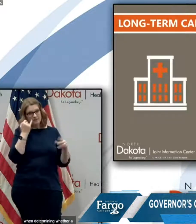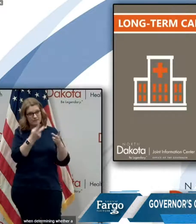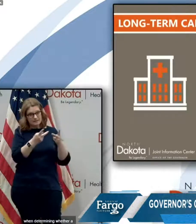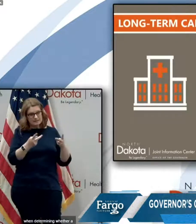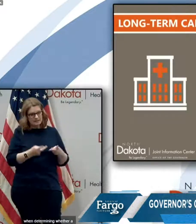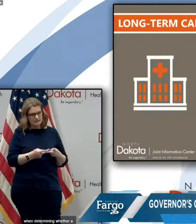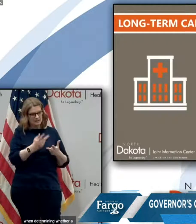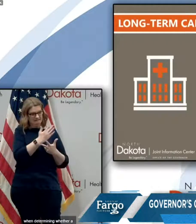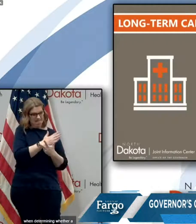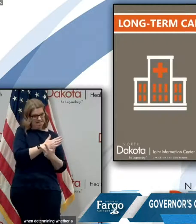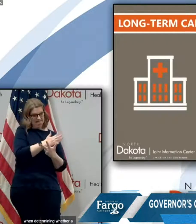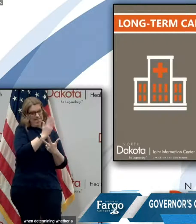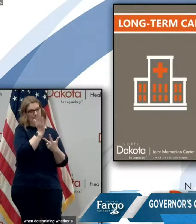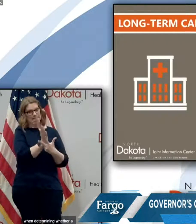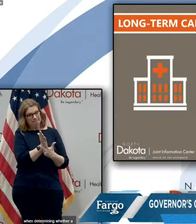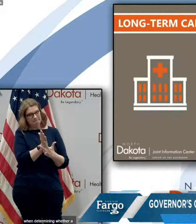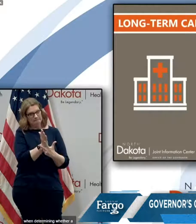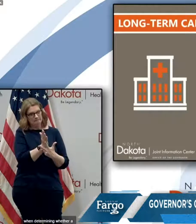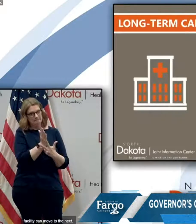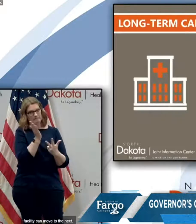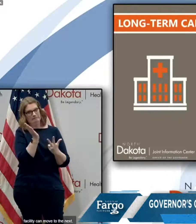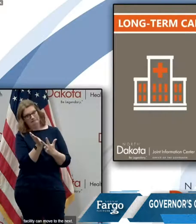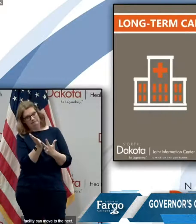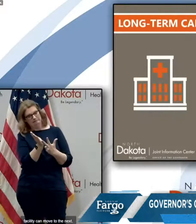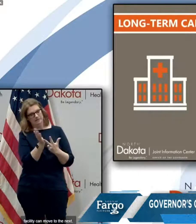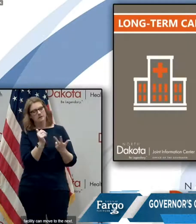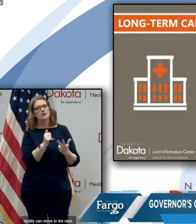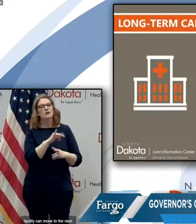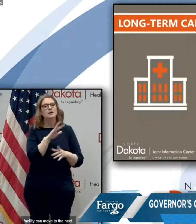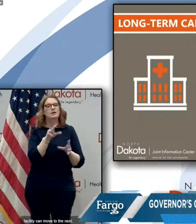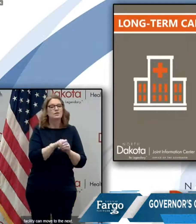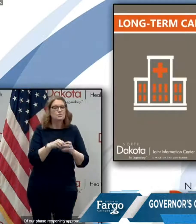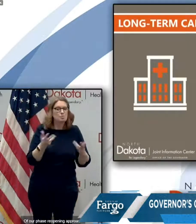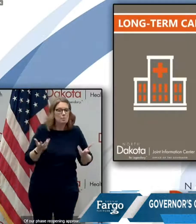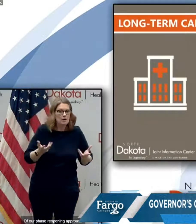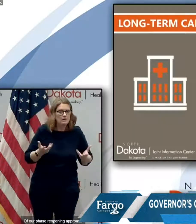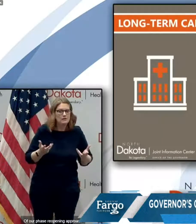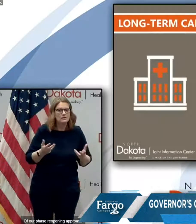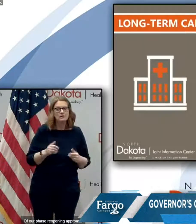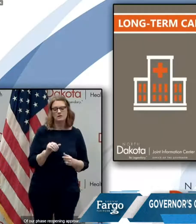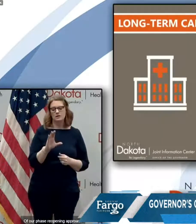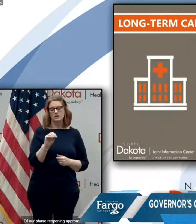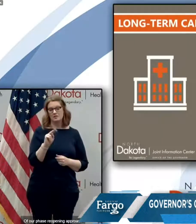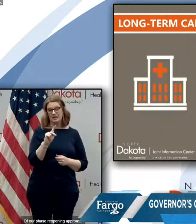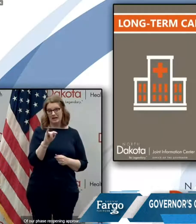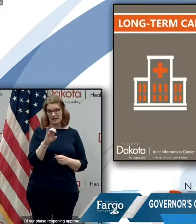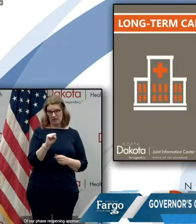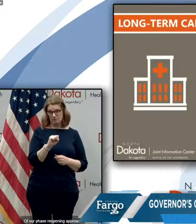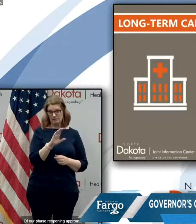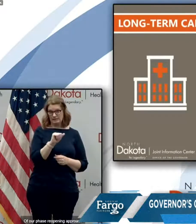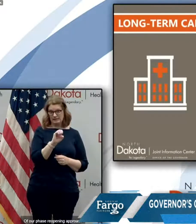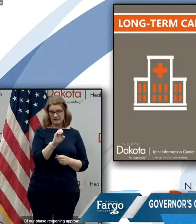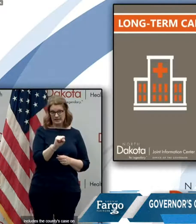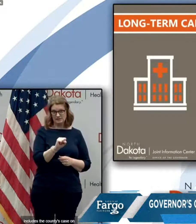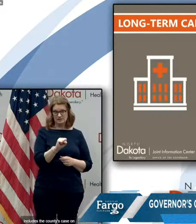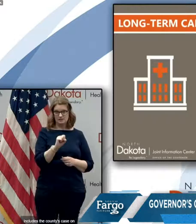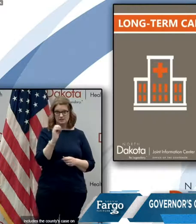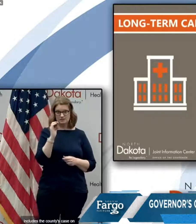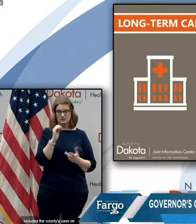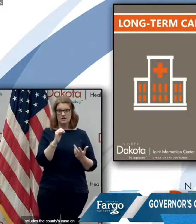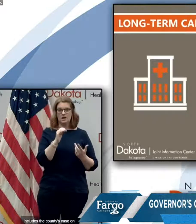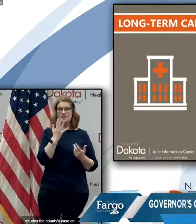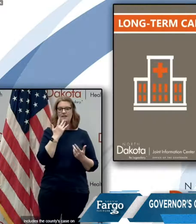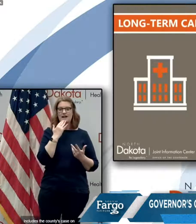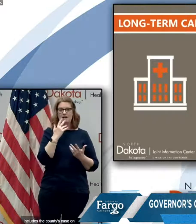to the next level of our phased reopening approach includes the county's case status on the color-coded health guidance